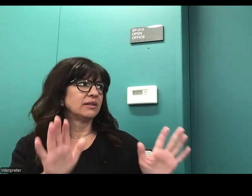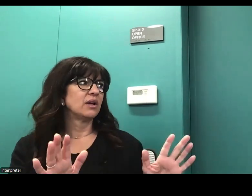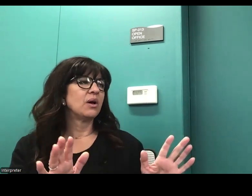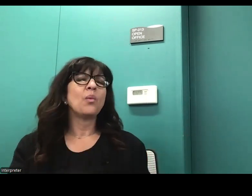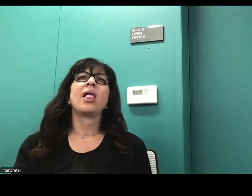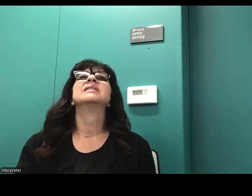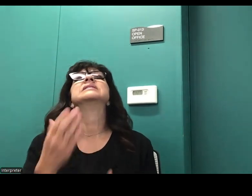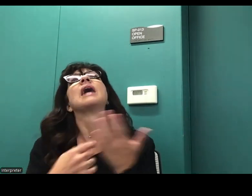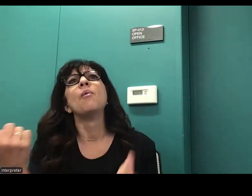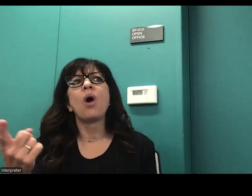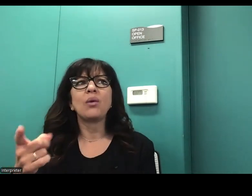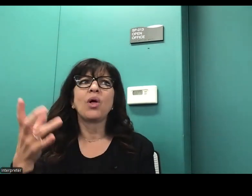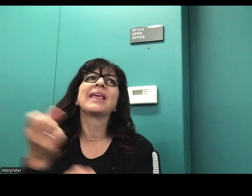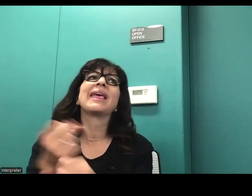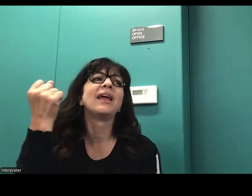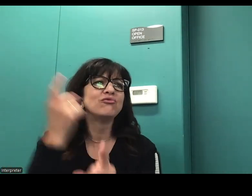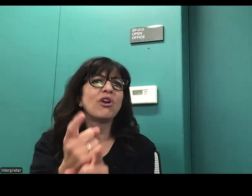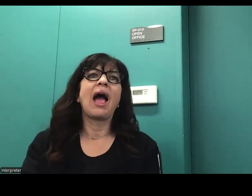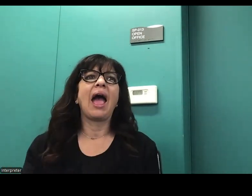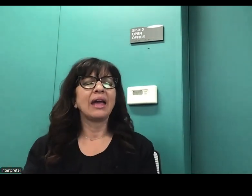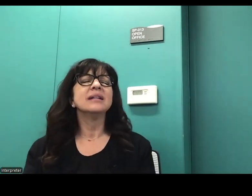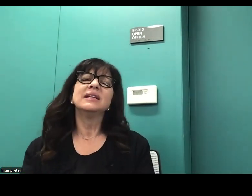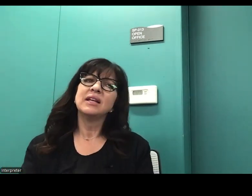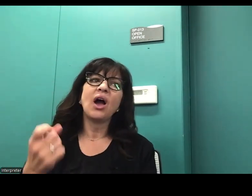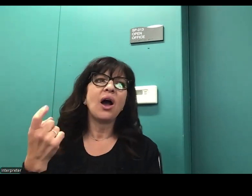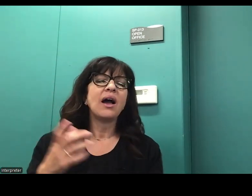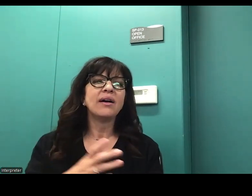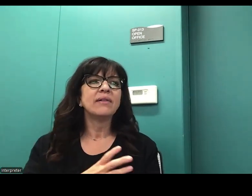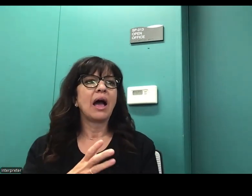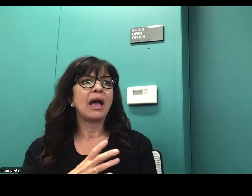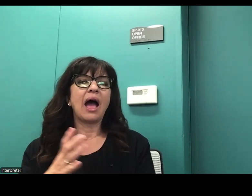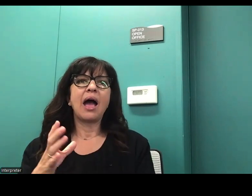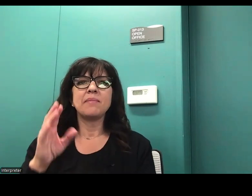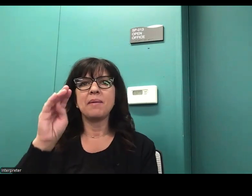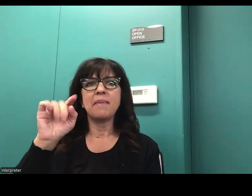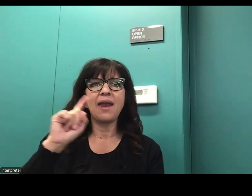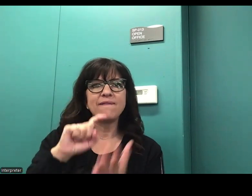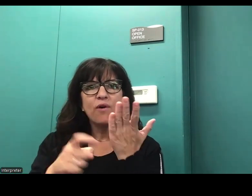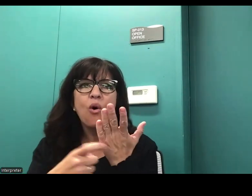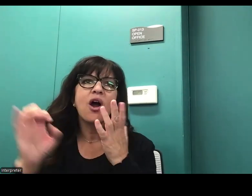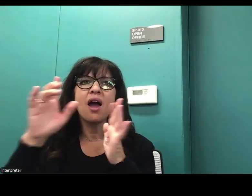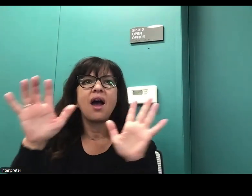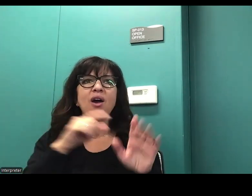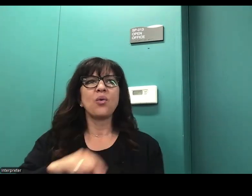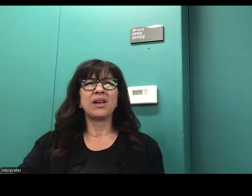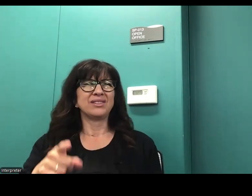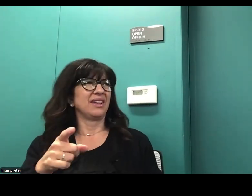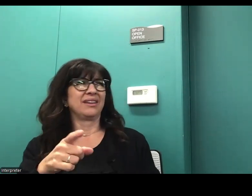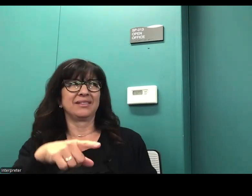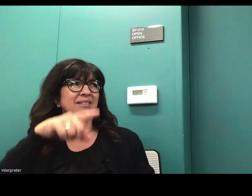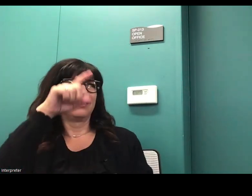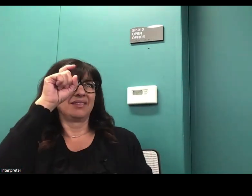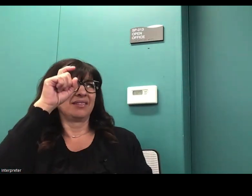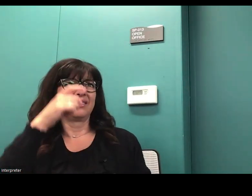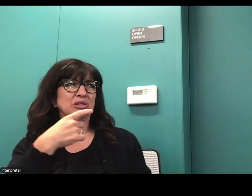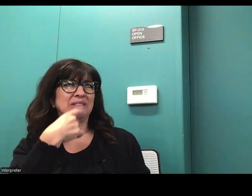like, well, someone's got to get it. I get that you don't get it. It's fine. I'm like the metaphor anecdote queen. And she's like, no, why